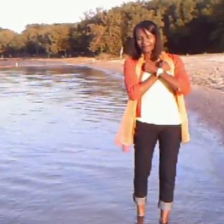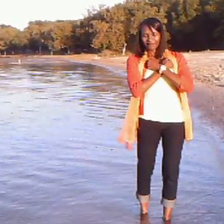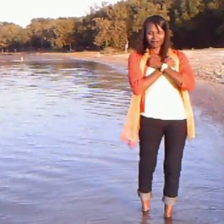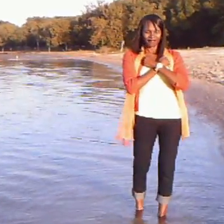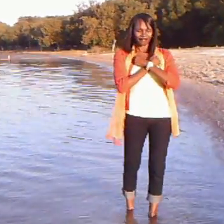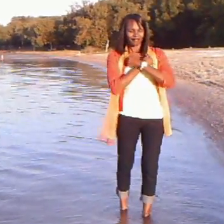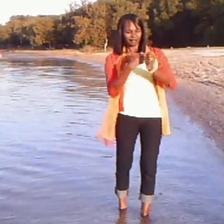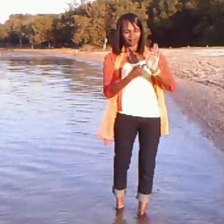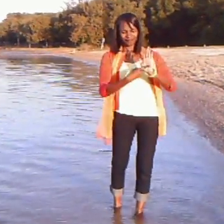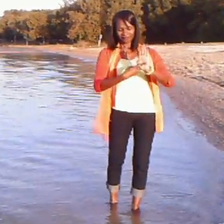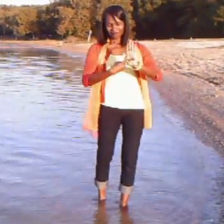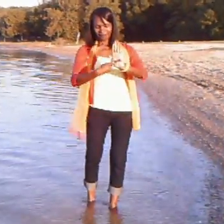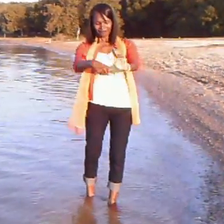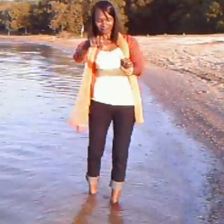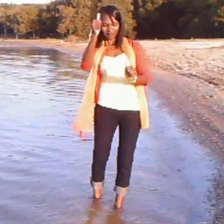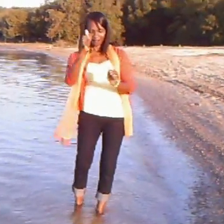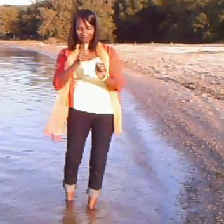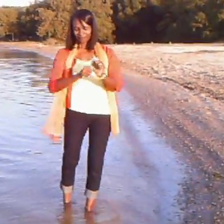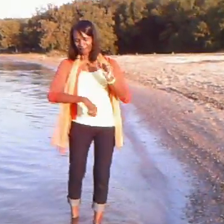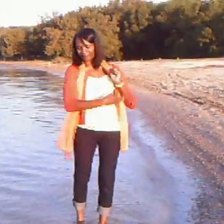With arms wide open